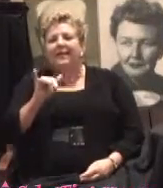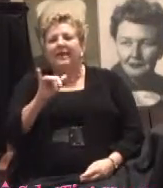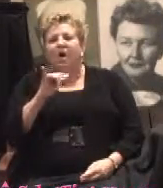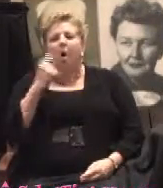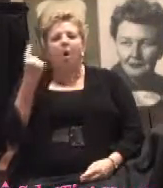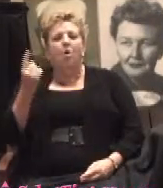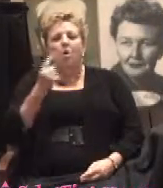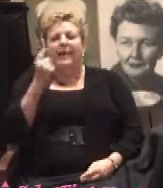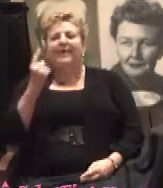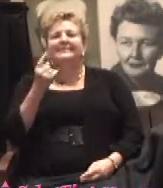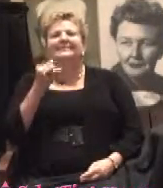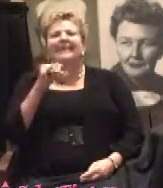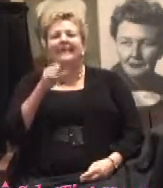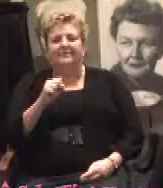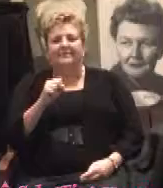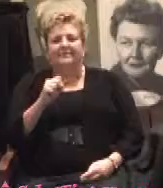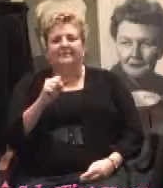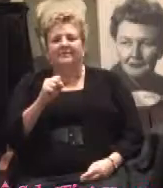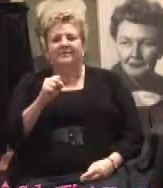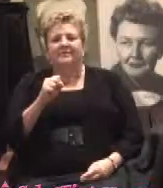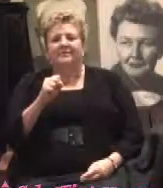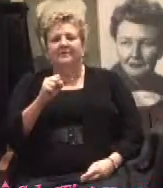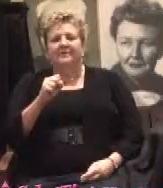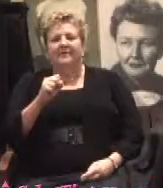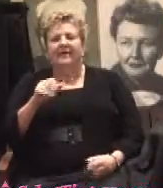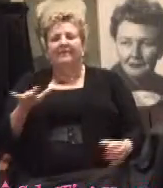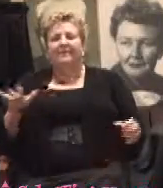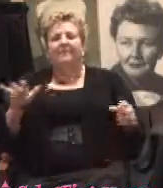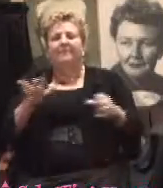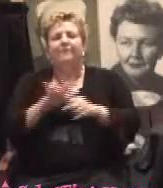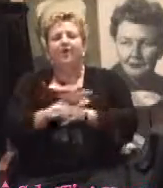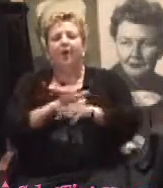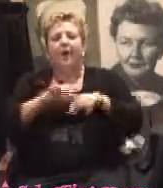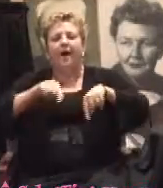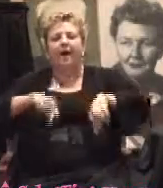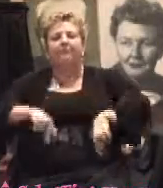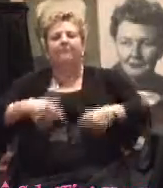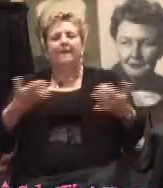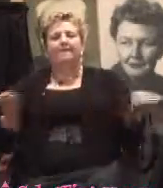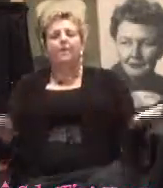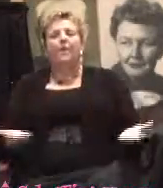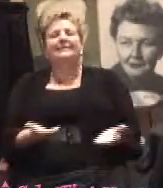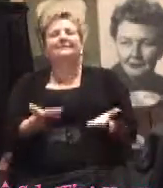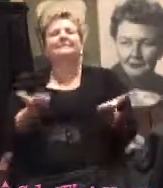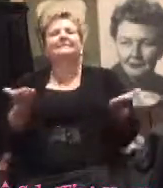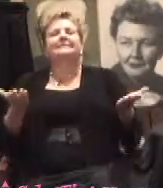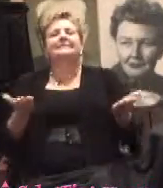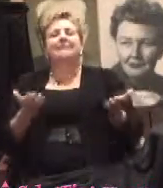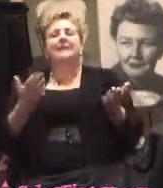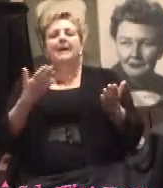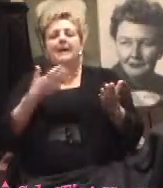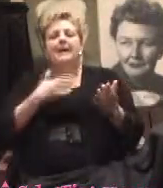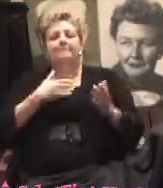are. It's full of presence. My perception matters not at